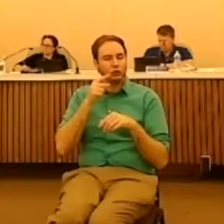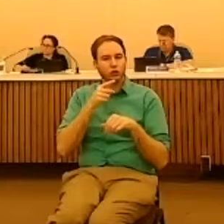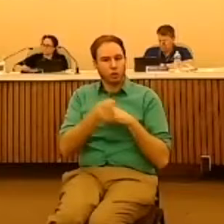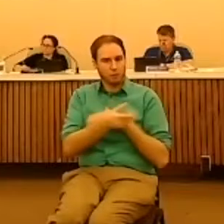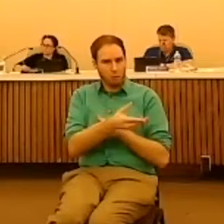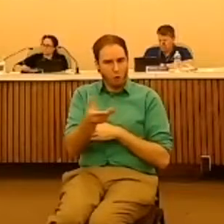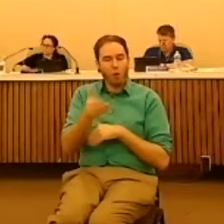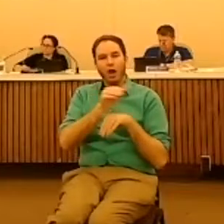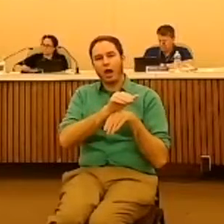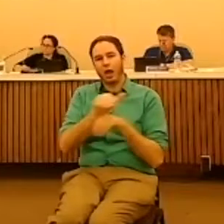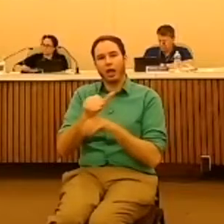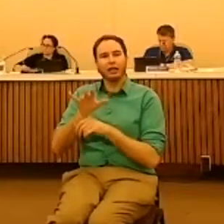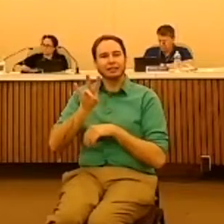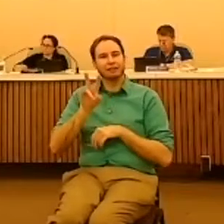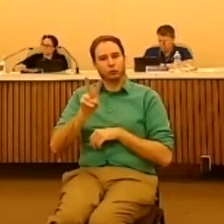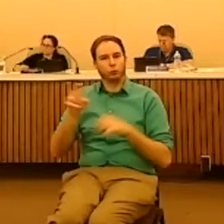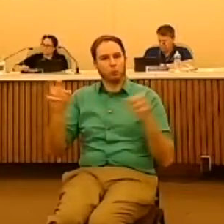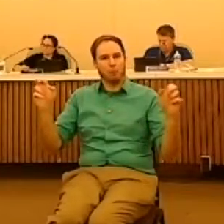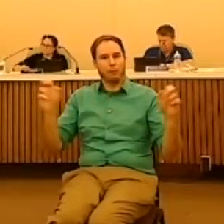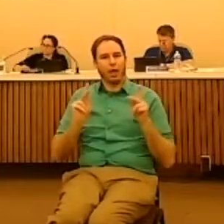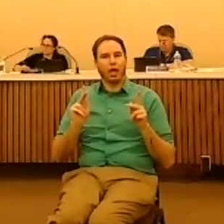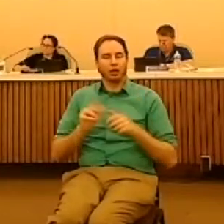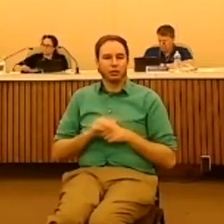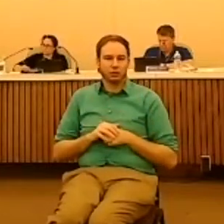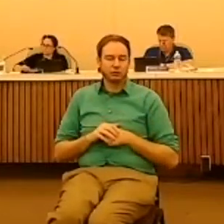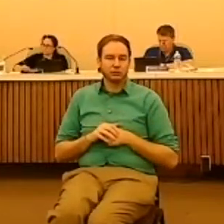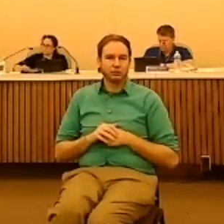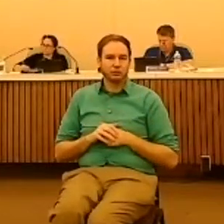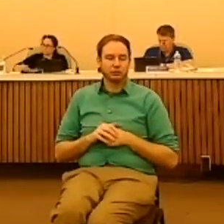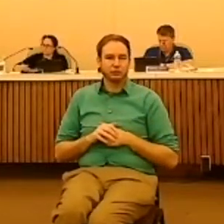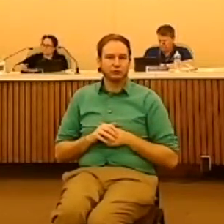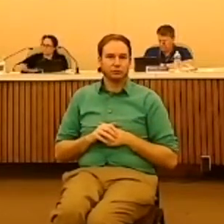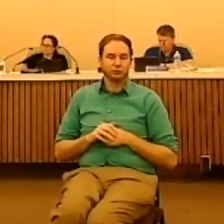peak, 72 coming back.